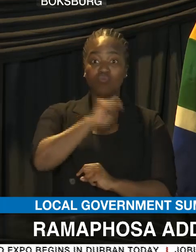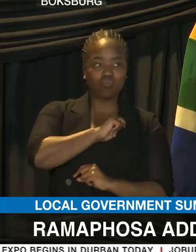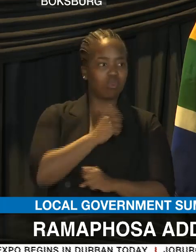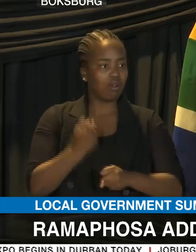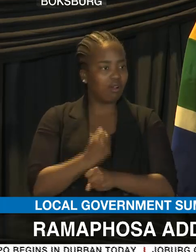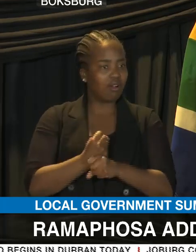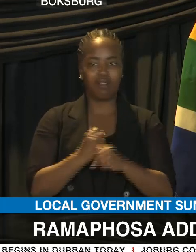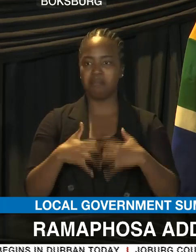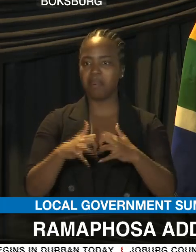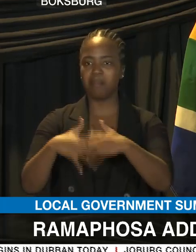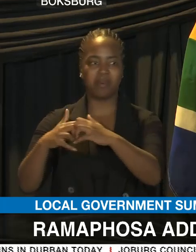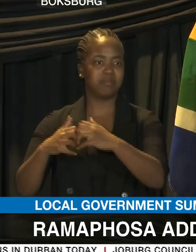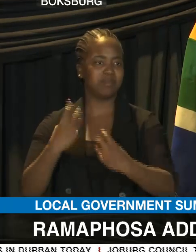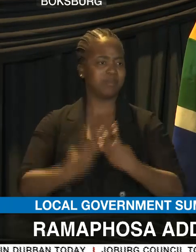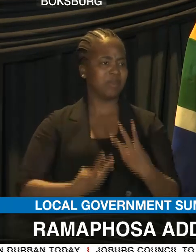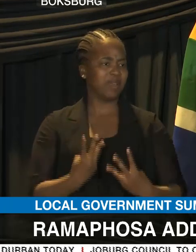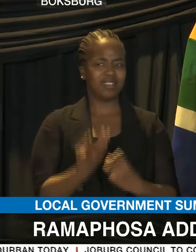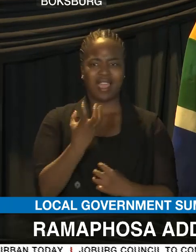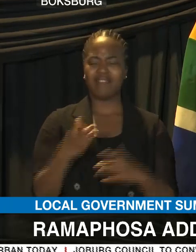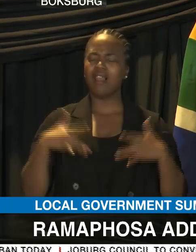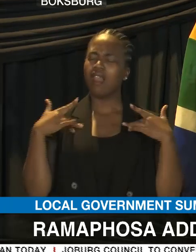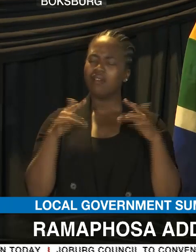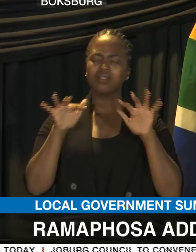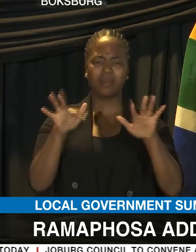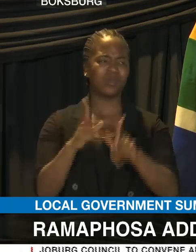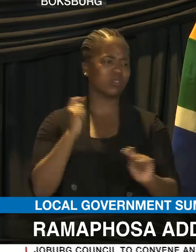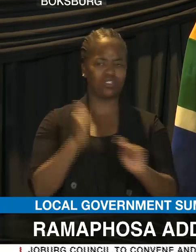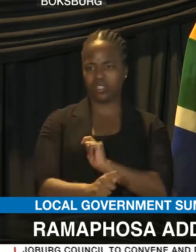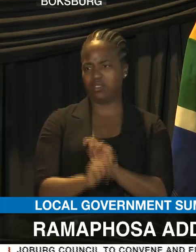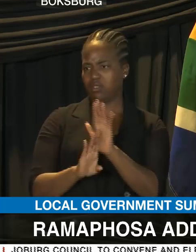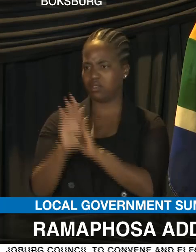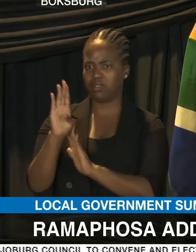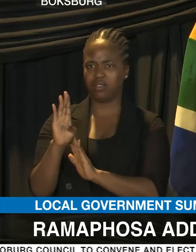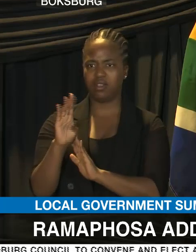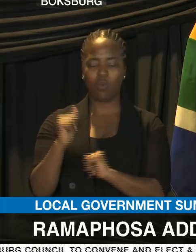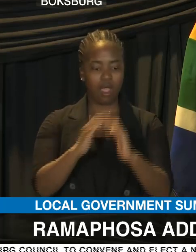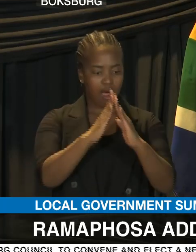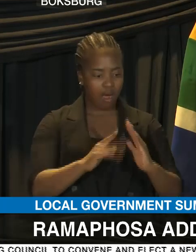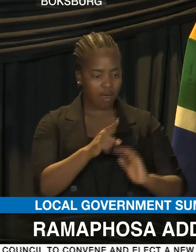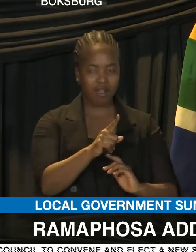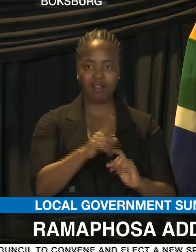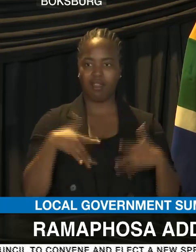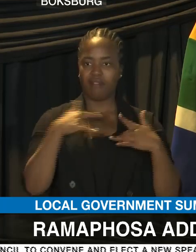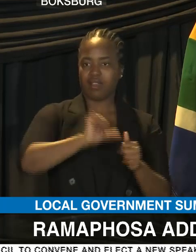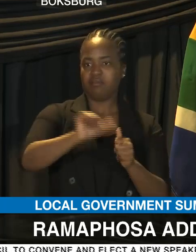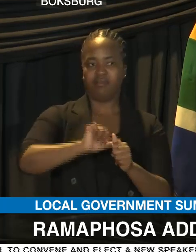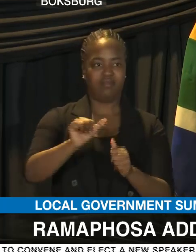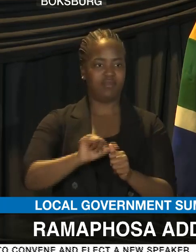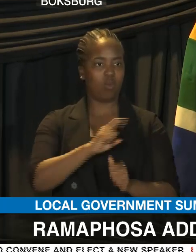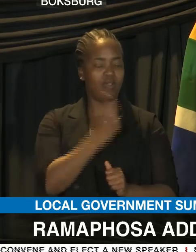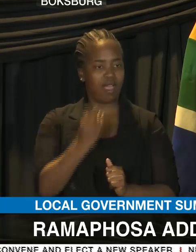economic development that changes lives at a household level. According